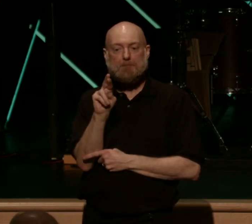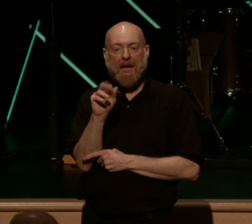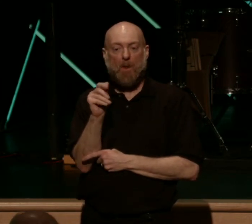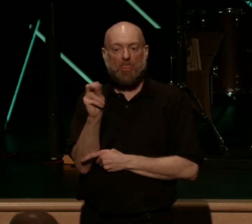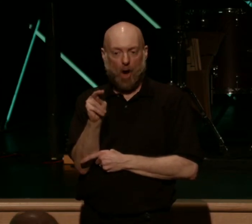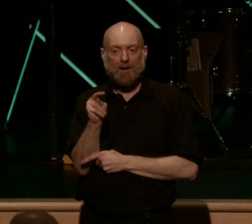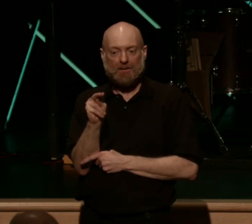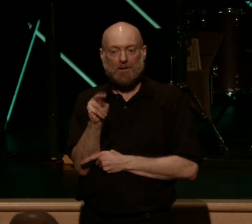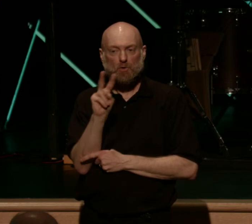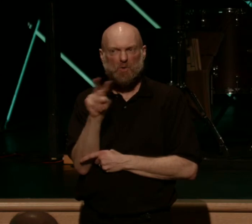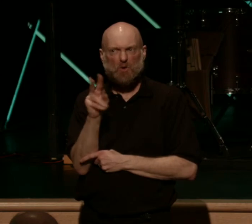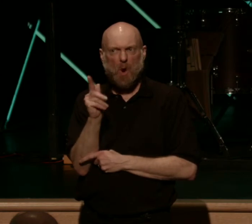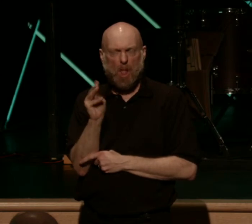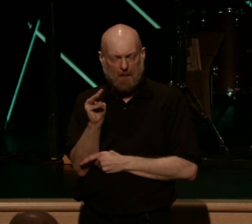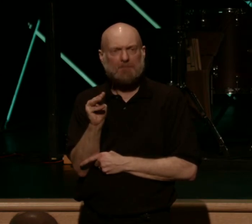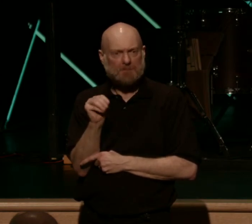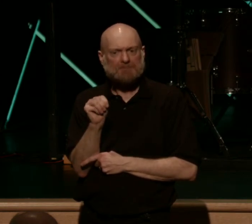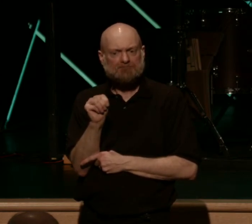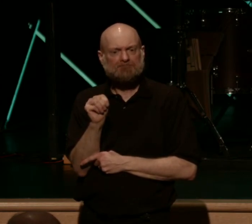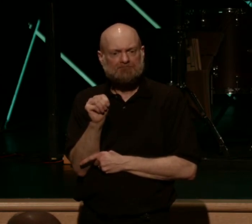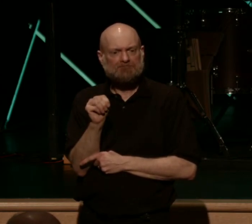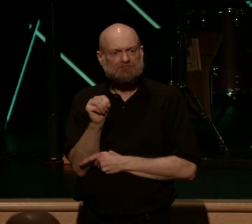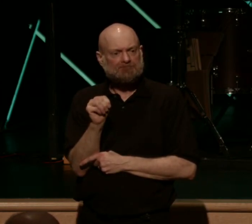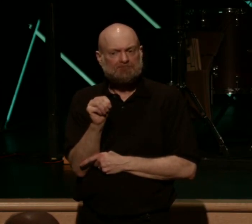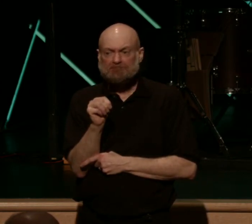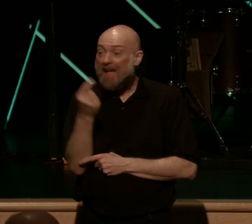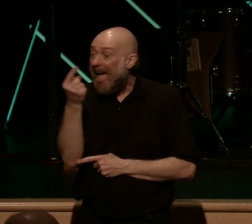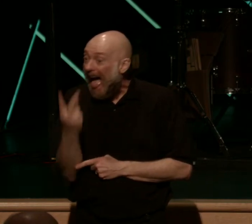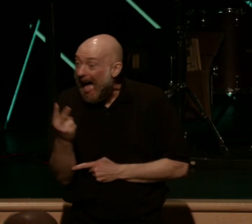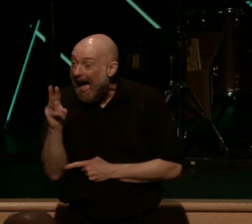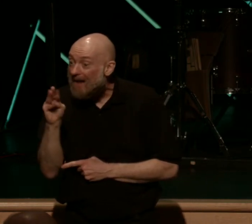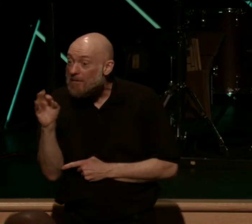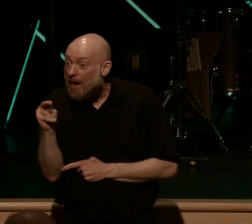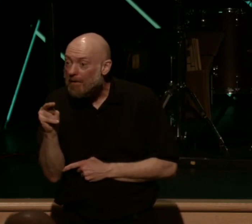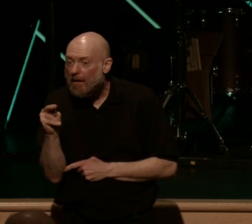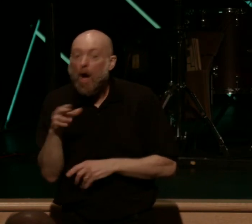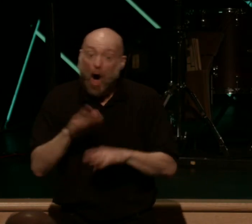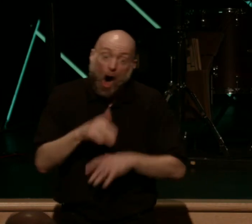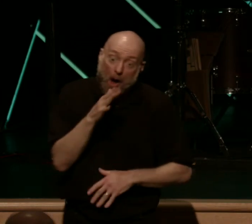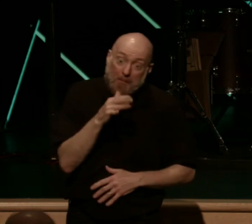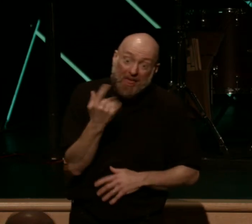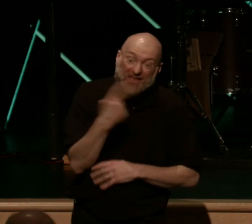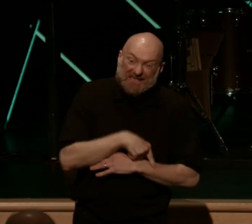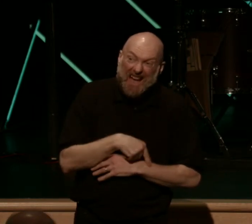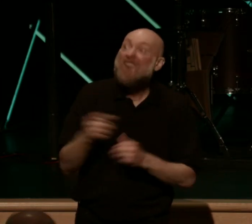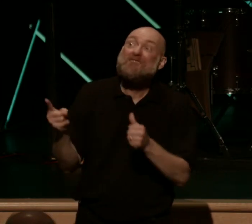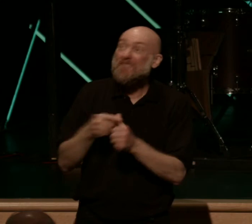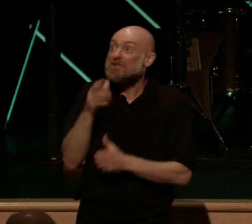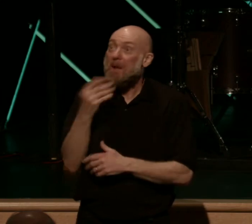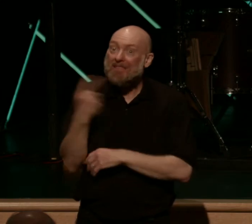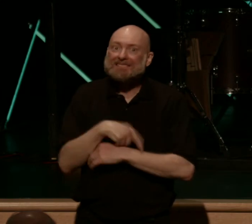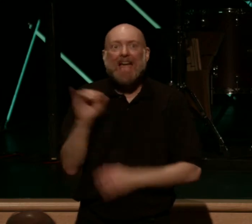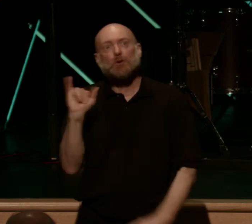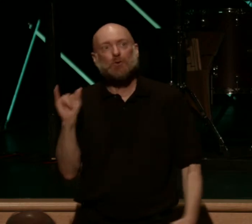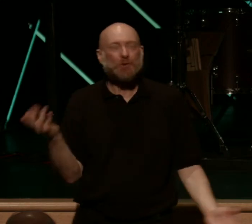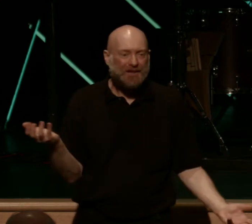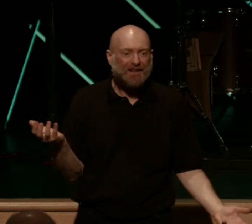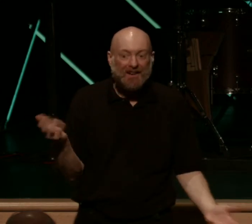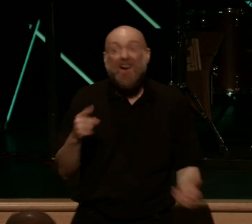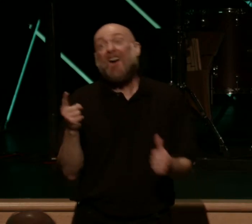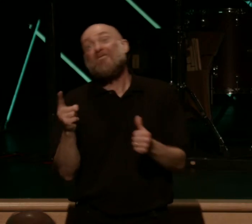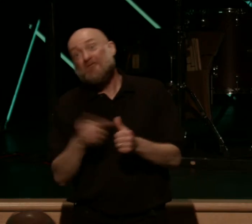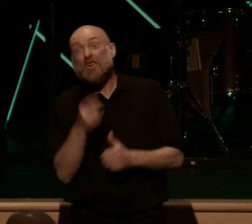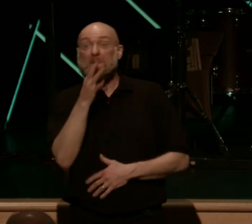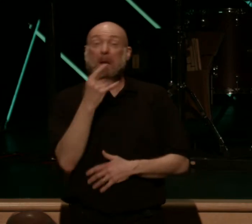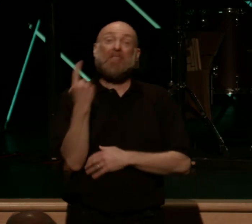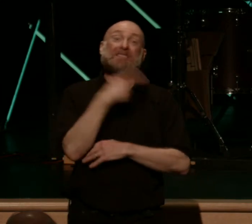And 22 kilometers, and that half marathon also fell on Mother's Day, and it was her very first Mother's Day. First